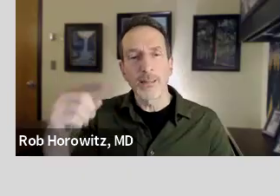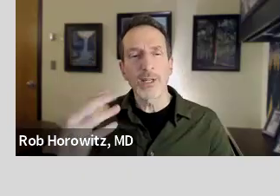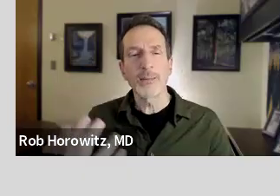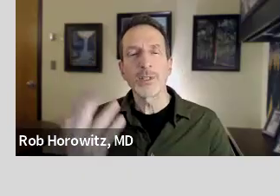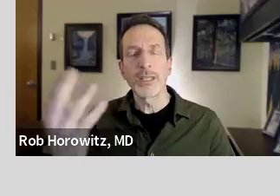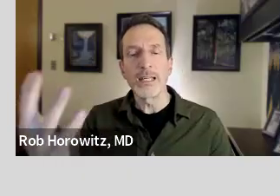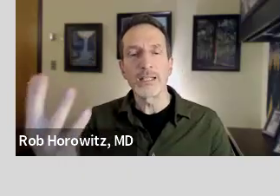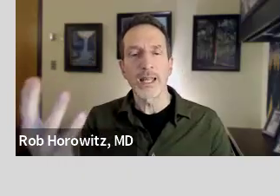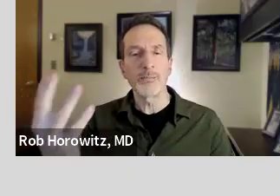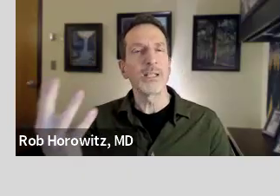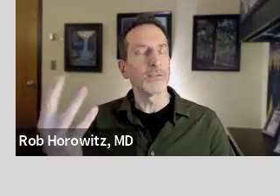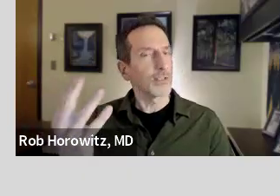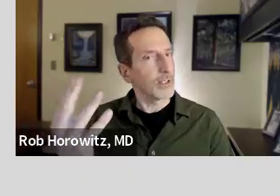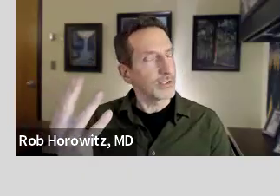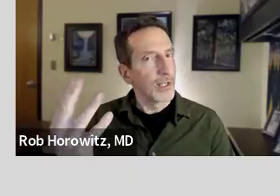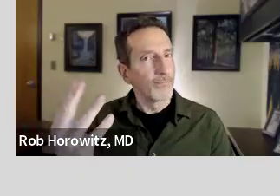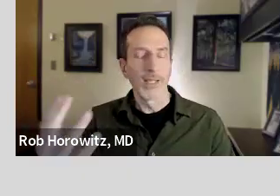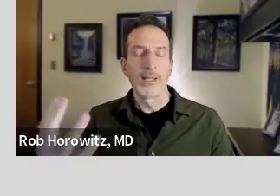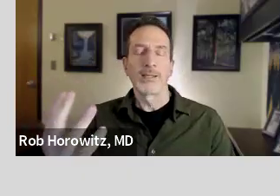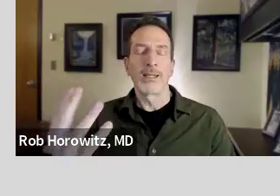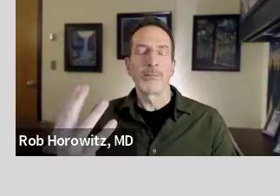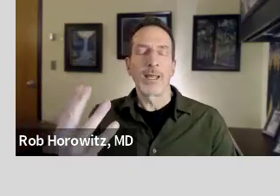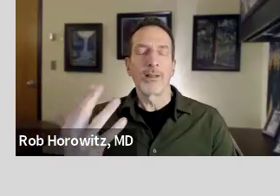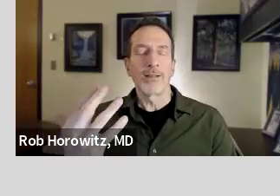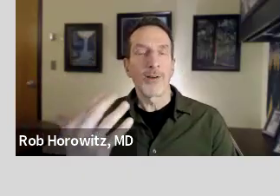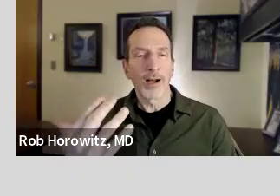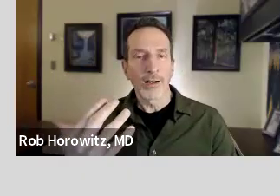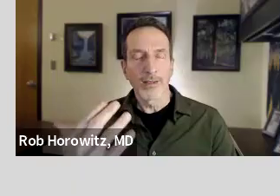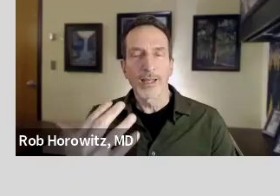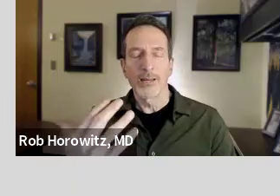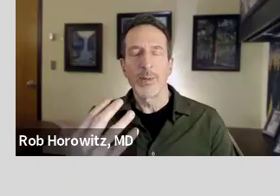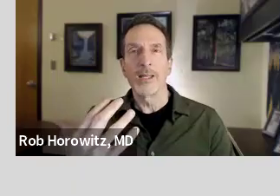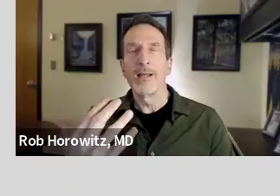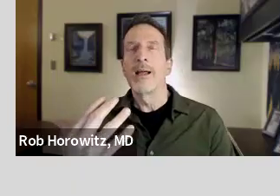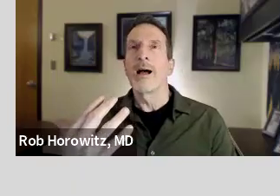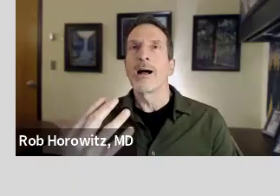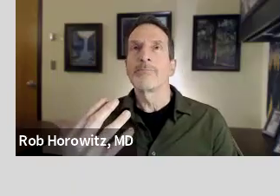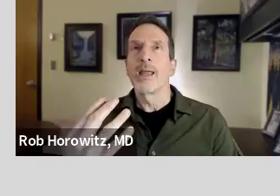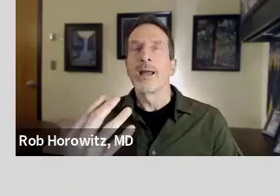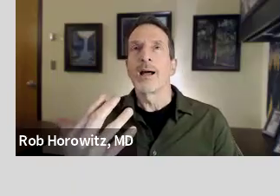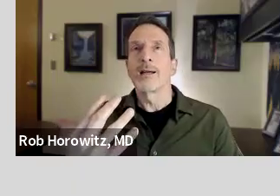and sometimes these can be difficult. They can make life hard. They can be